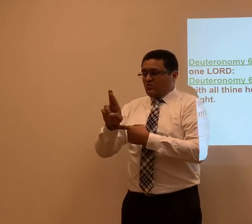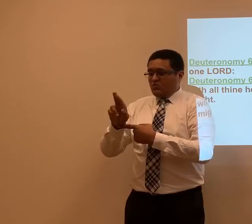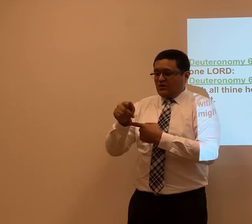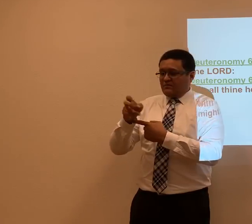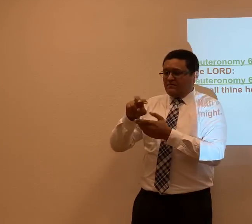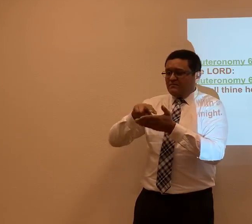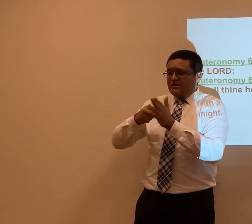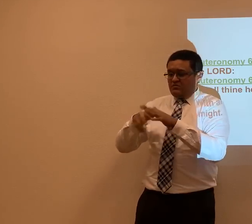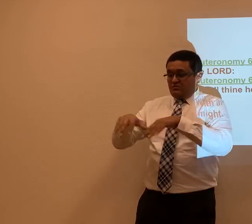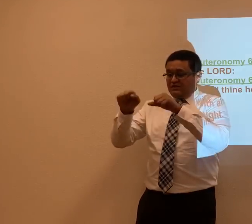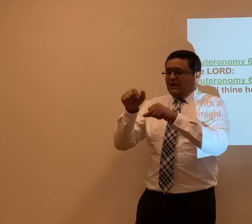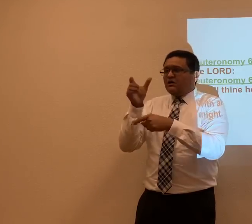rapture.